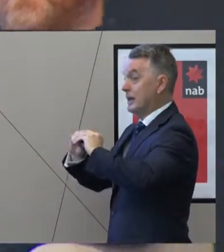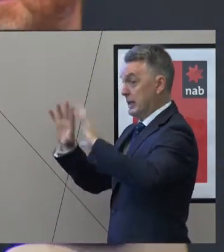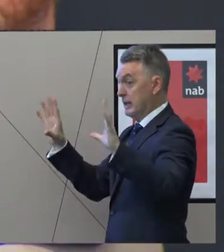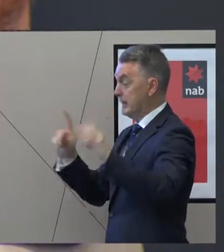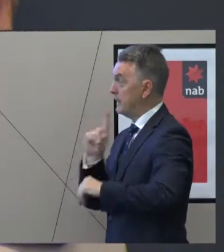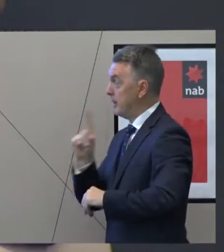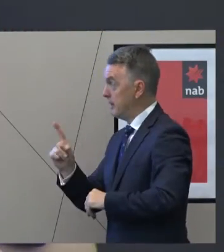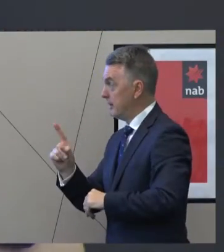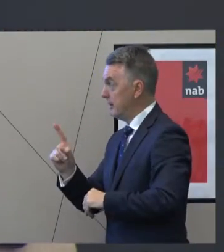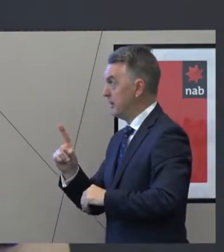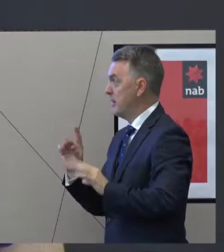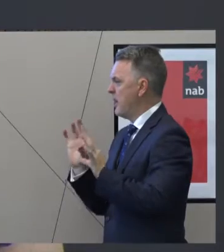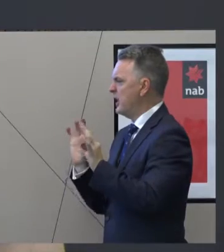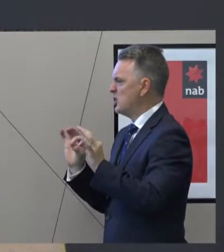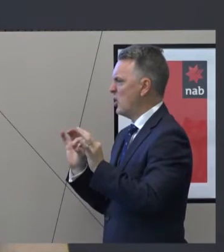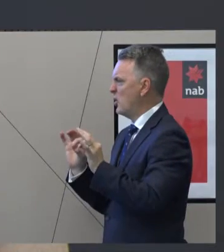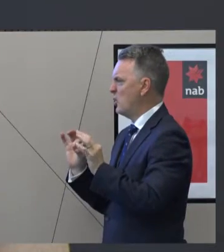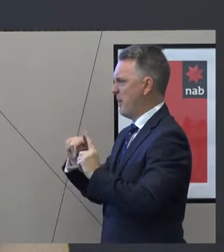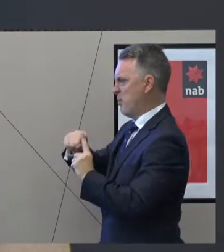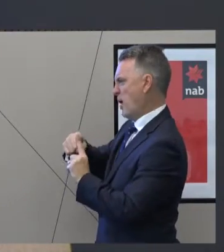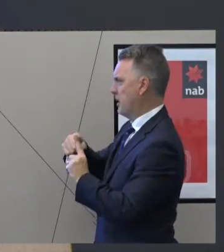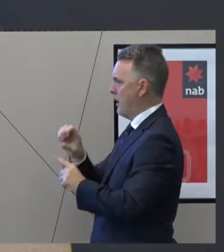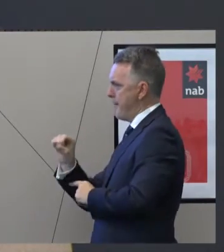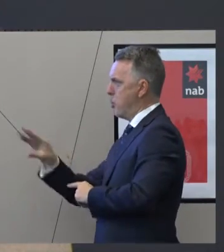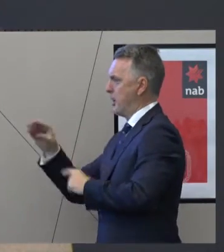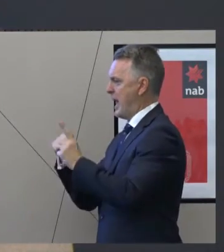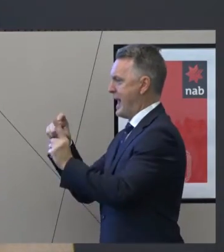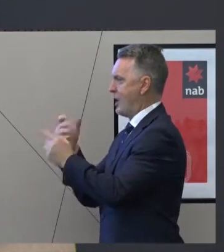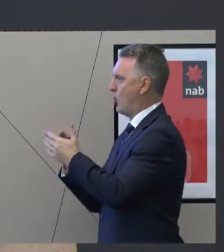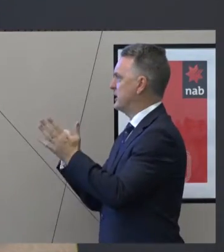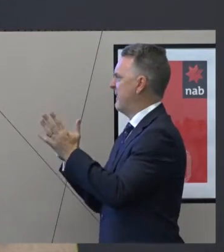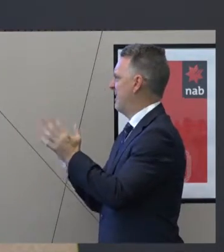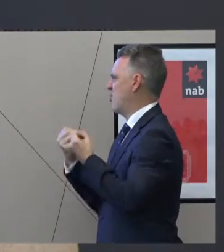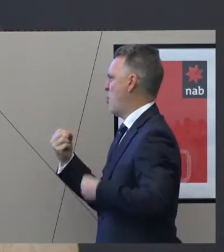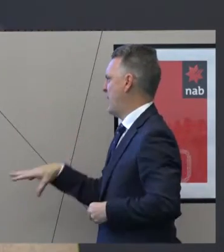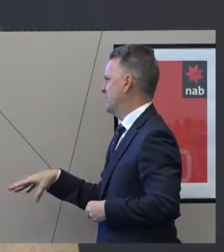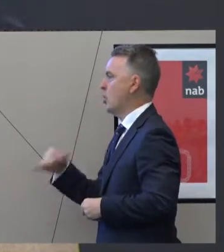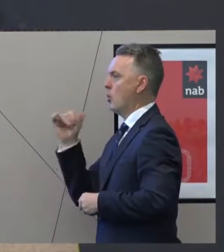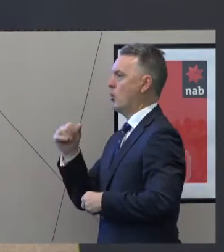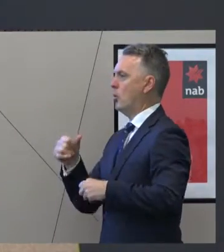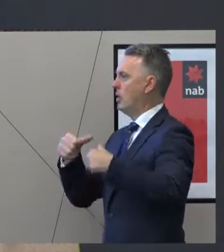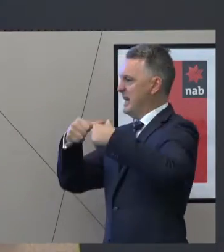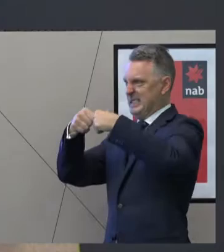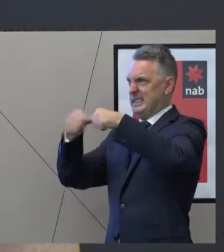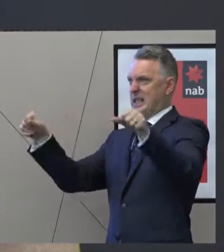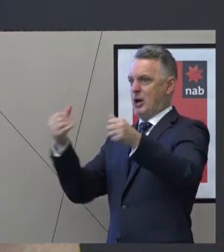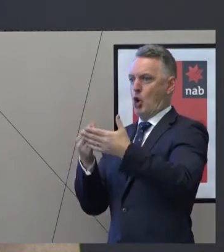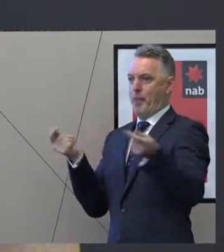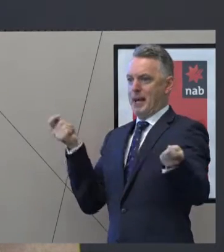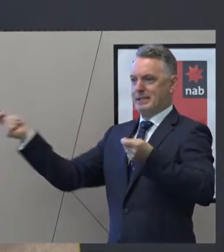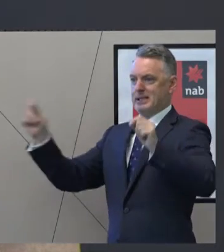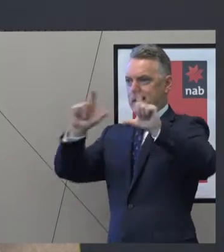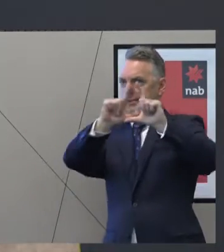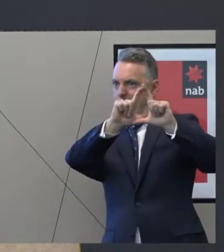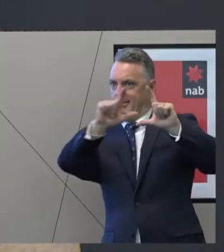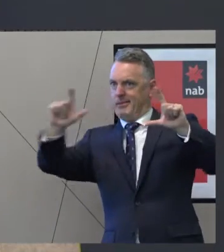us there's no use putting an ad on television. There's no use putting a sticker on the buses or